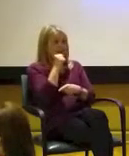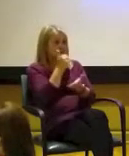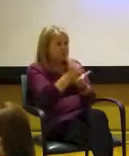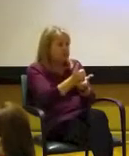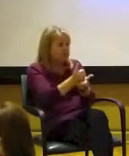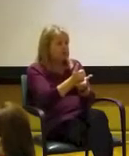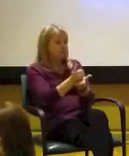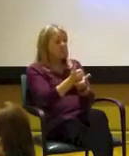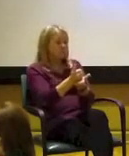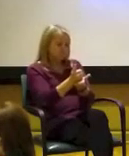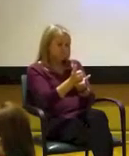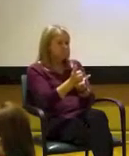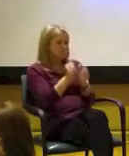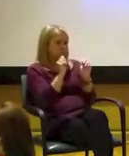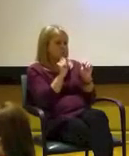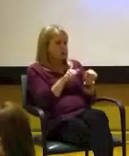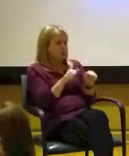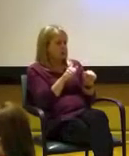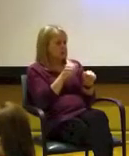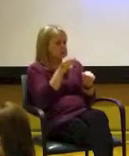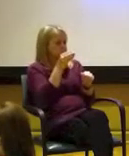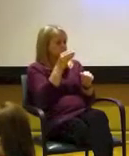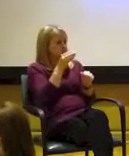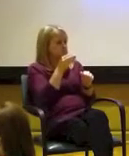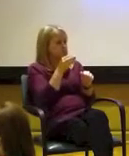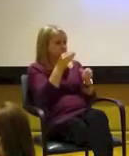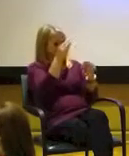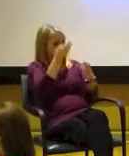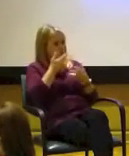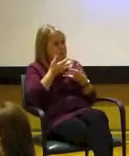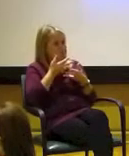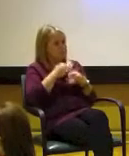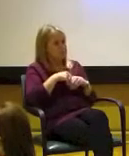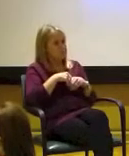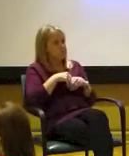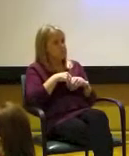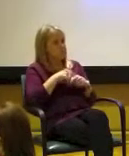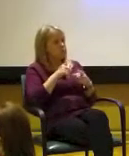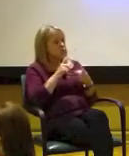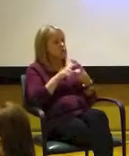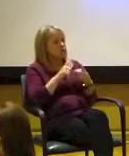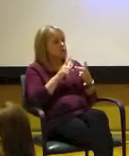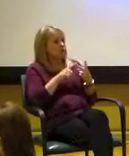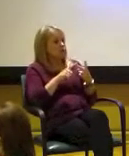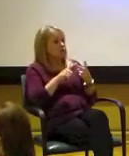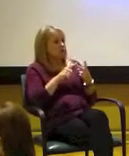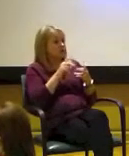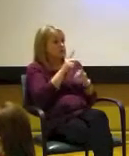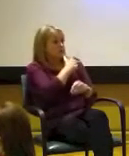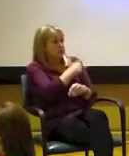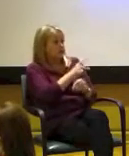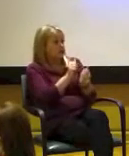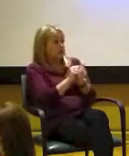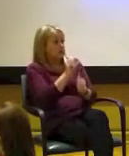helping, we also need to know that. And the typical patient with spina bifida,